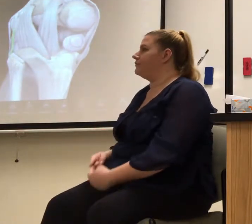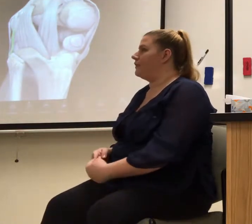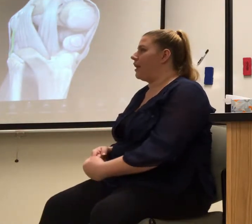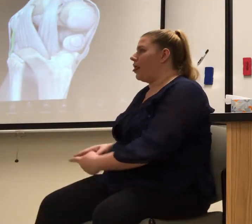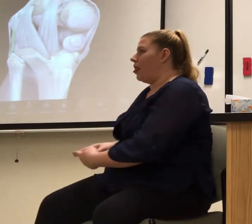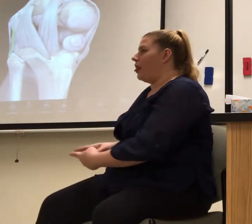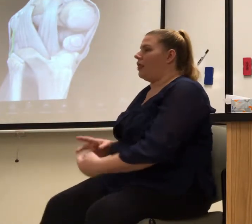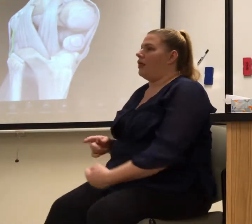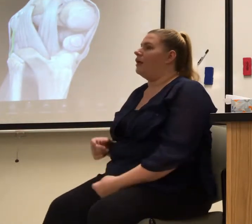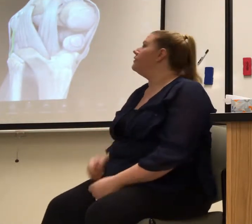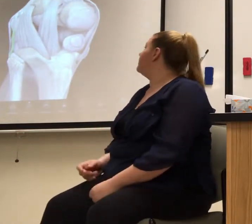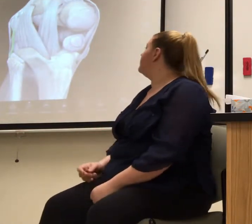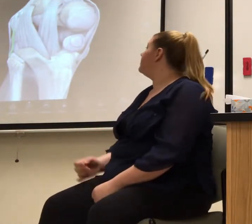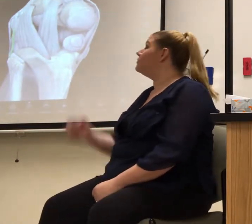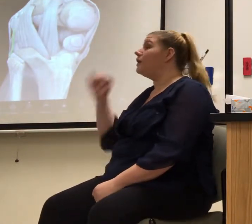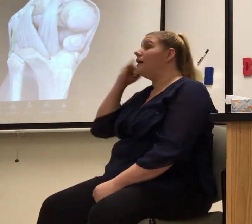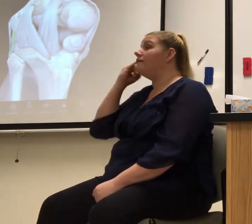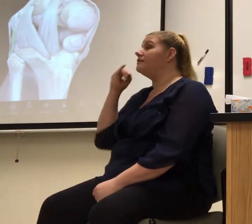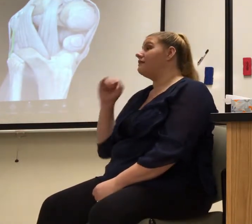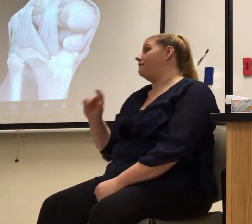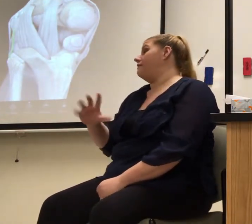So if it's on the side of your knee laterally,